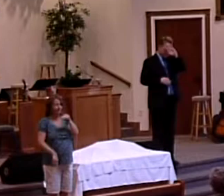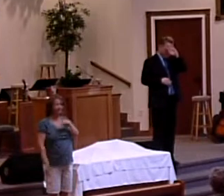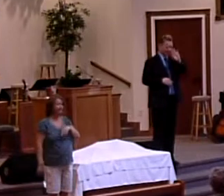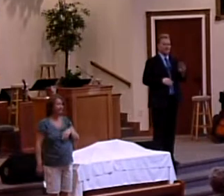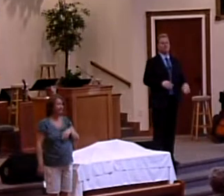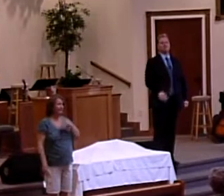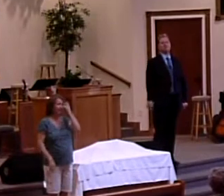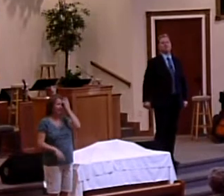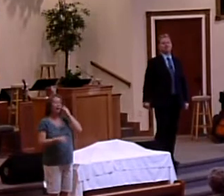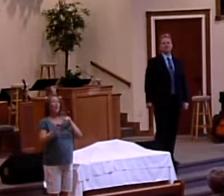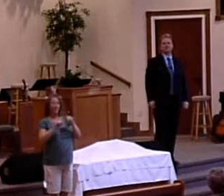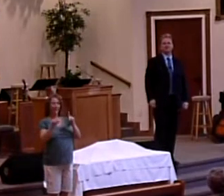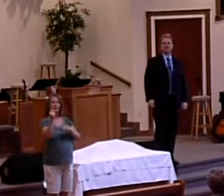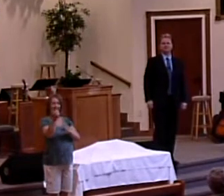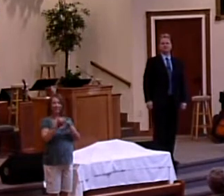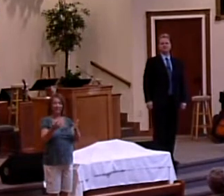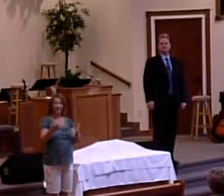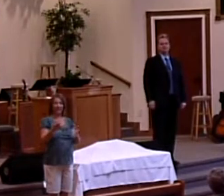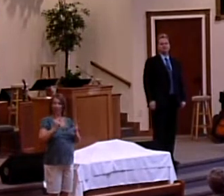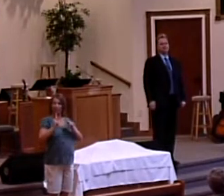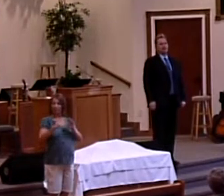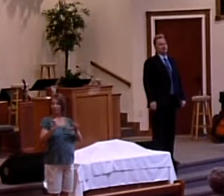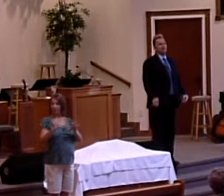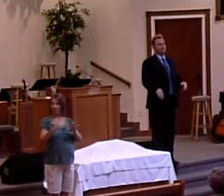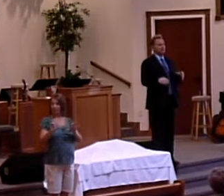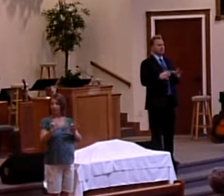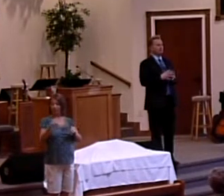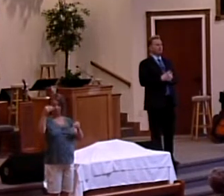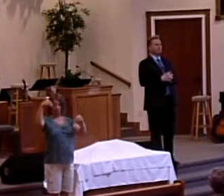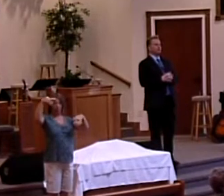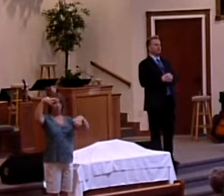like, oh, I cannot believe how bright that is. And